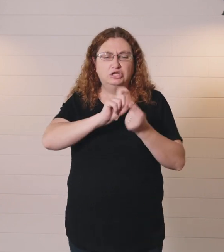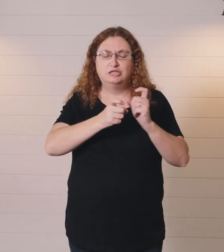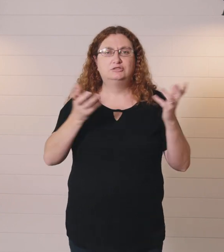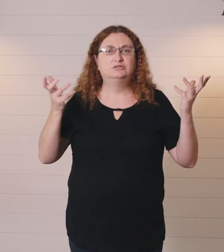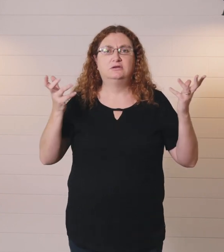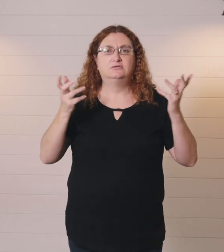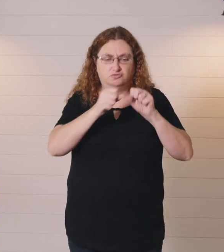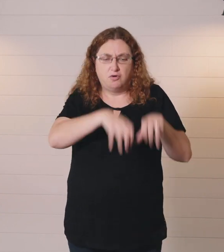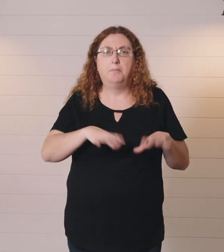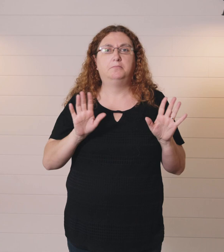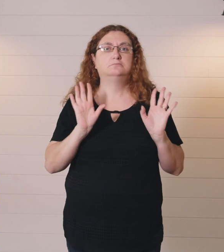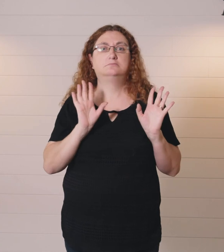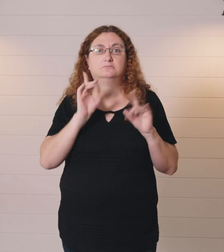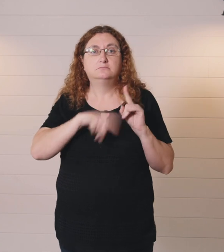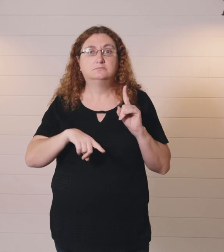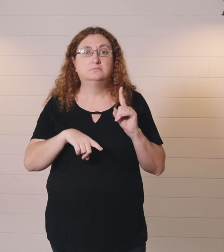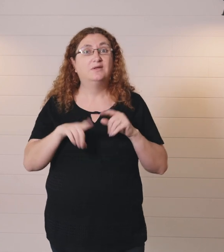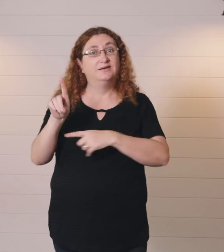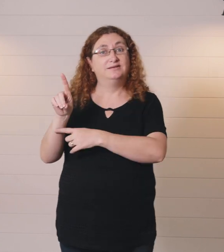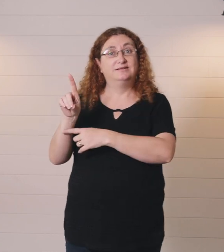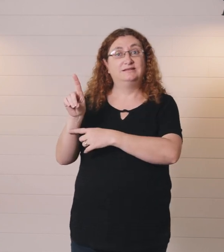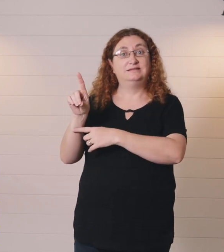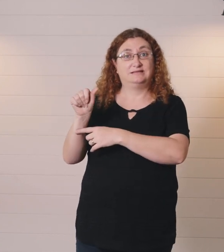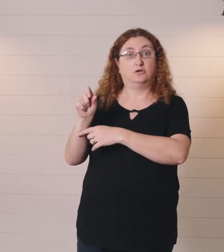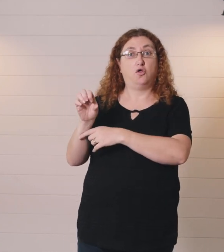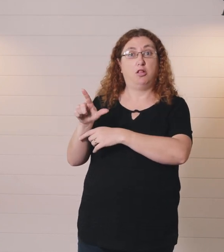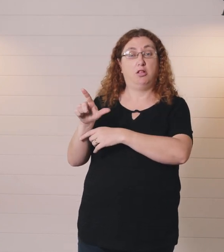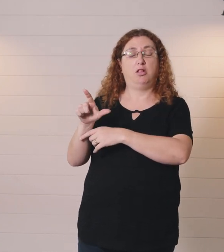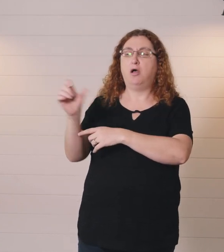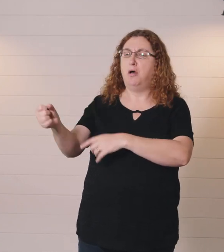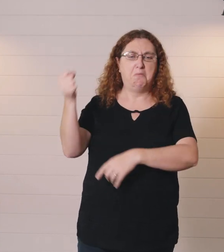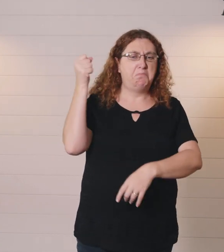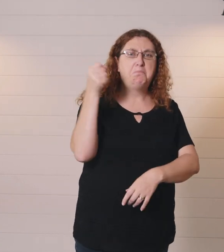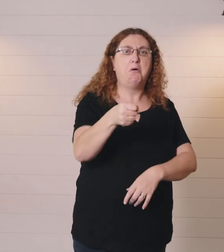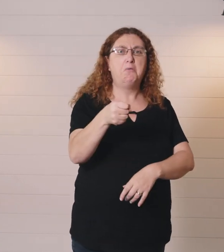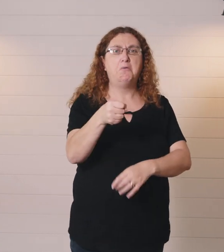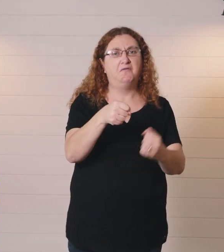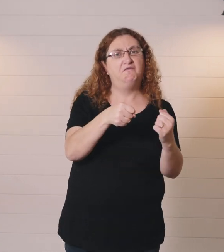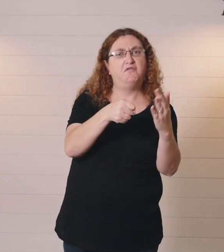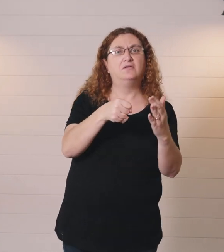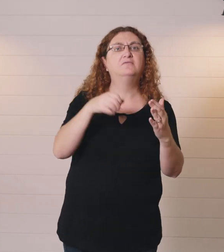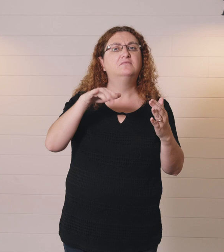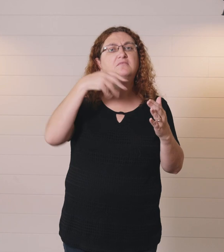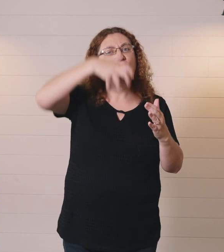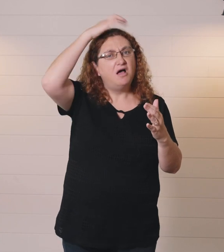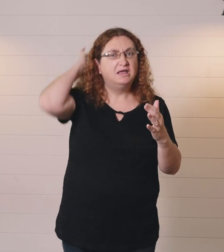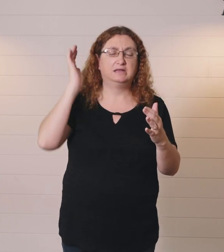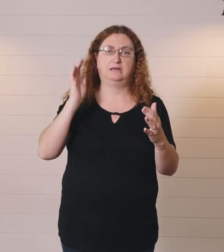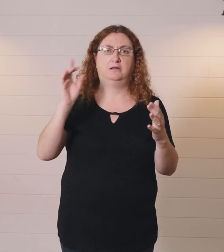law. And so Daniel is thrown into the lion's den. And the king is